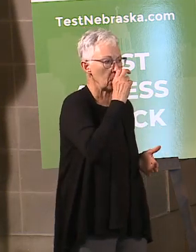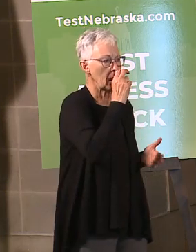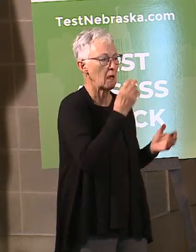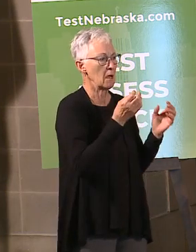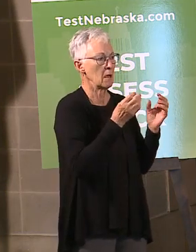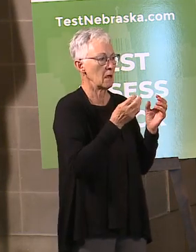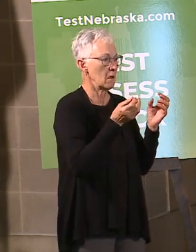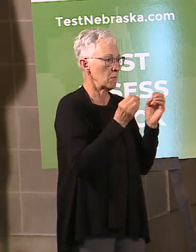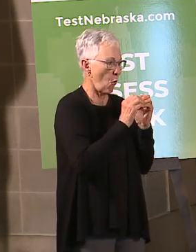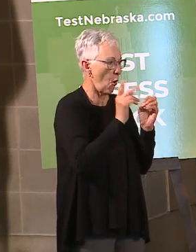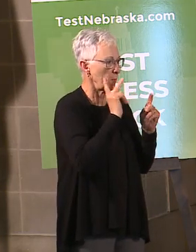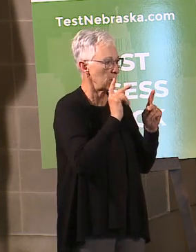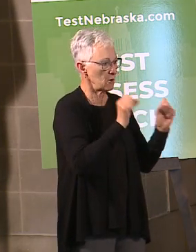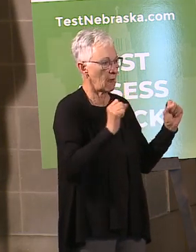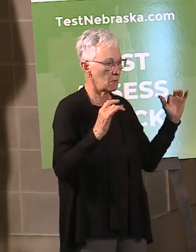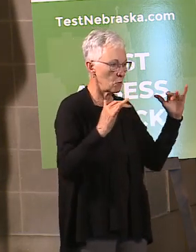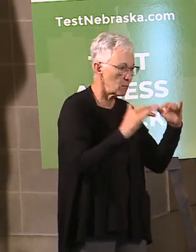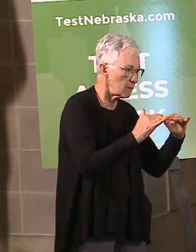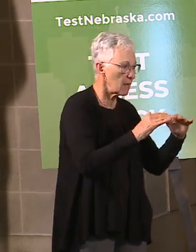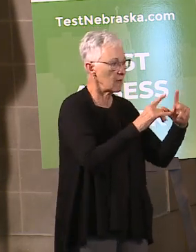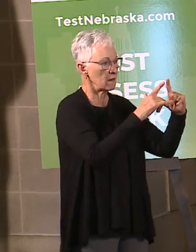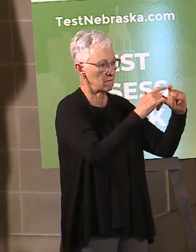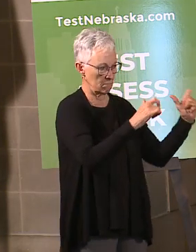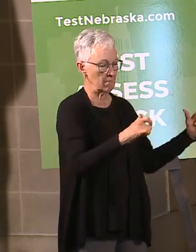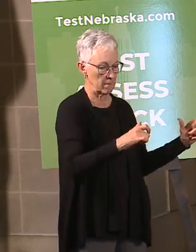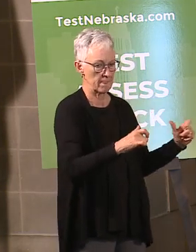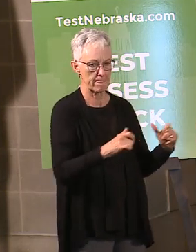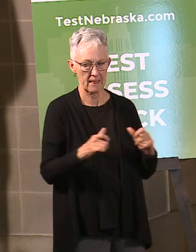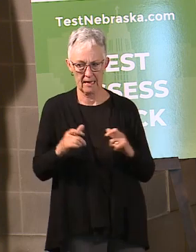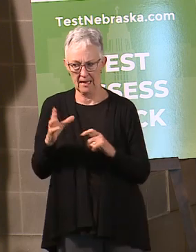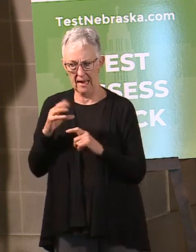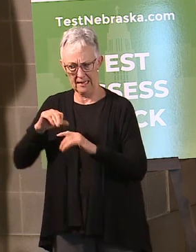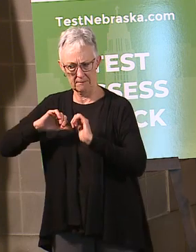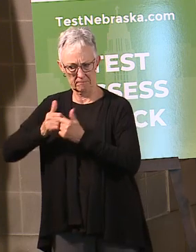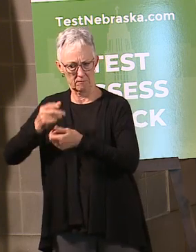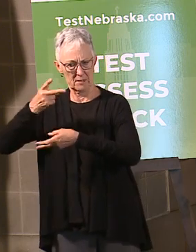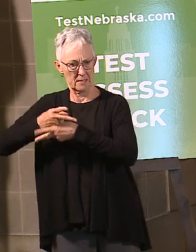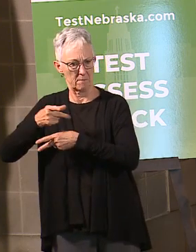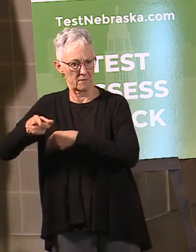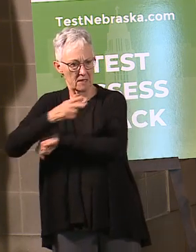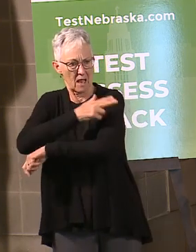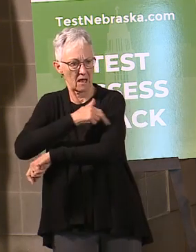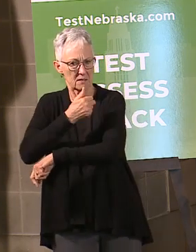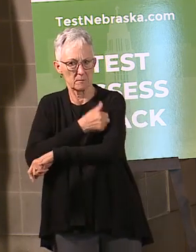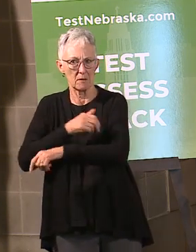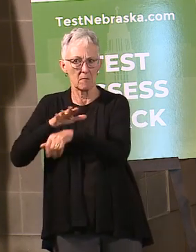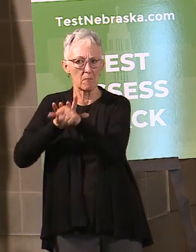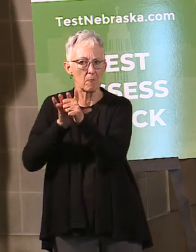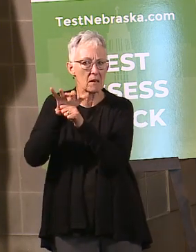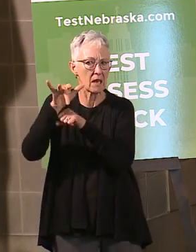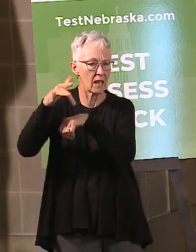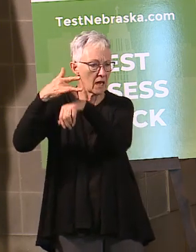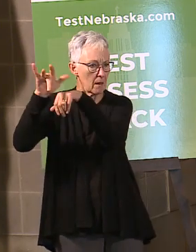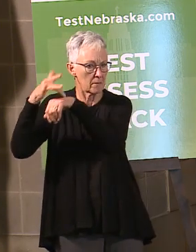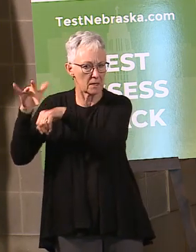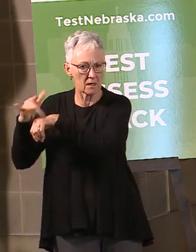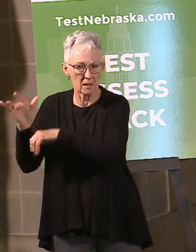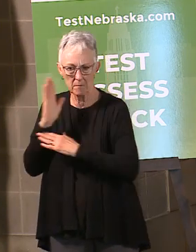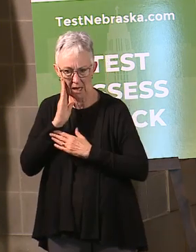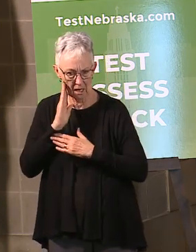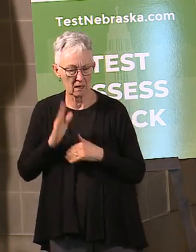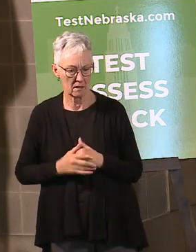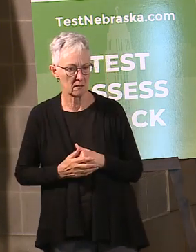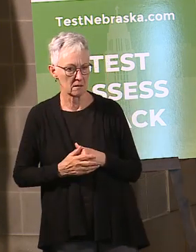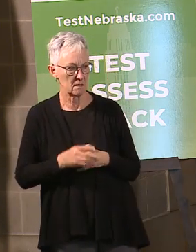used the analogy of 5 miles an hour on the interstates would end nearly all of those traffic deaths. We've essentially